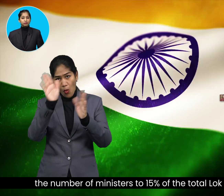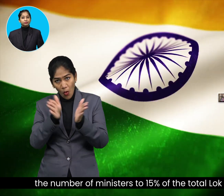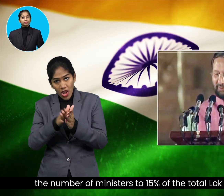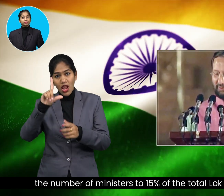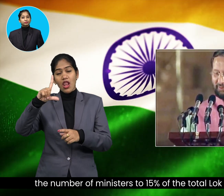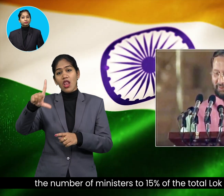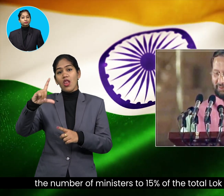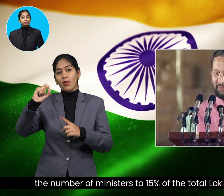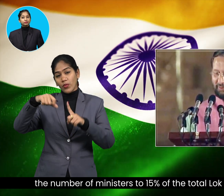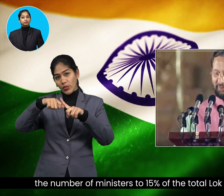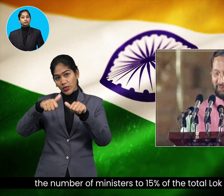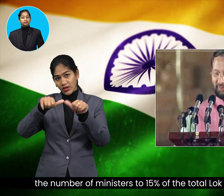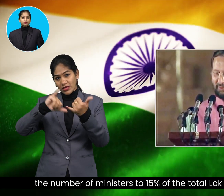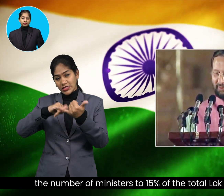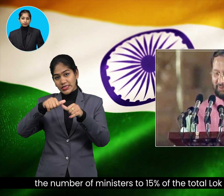members.